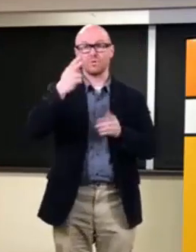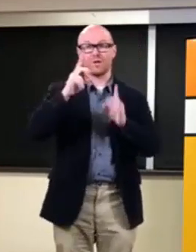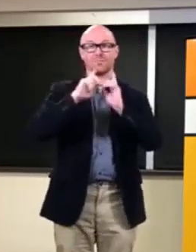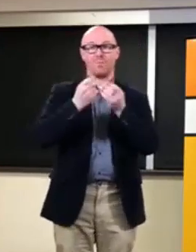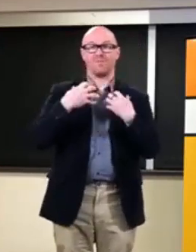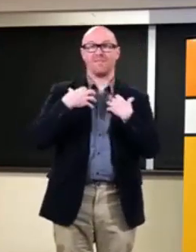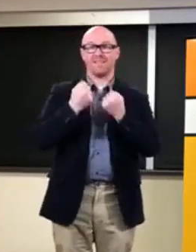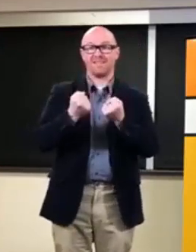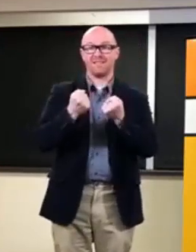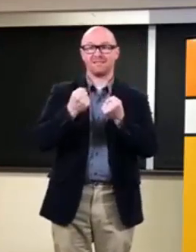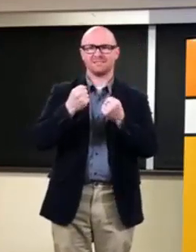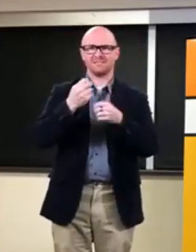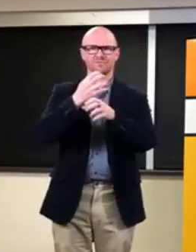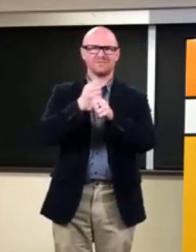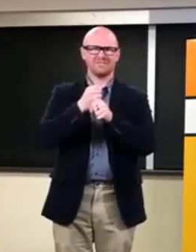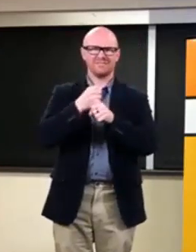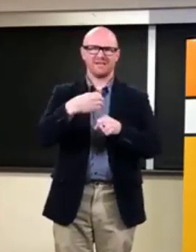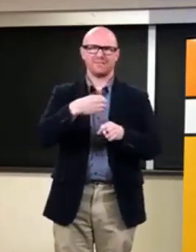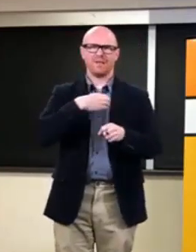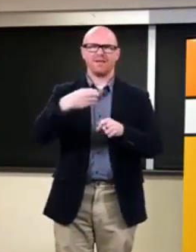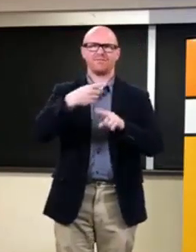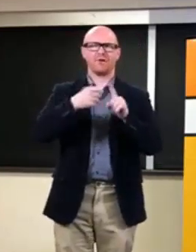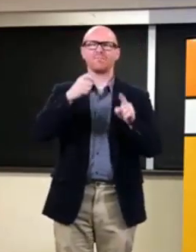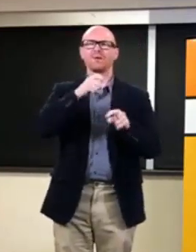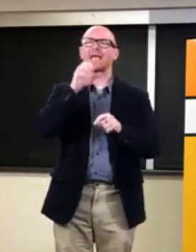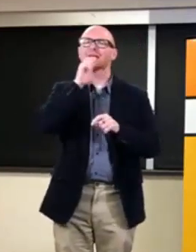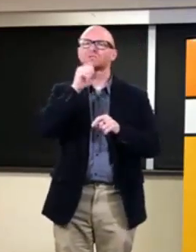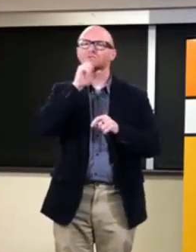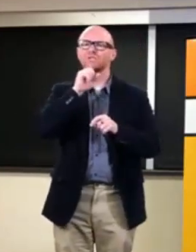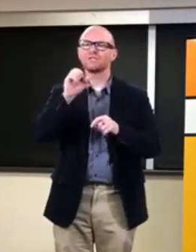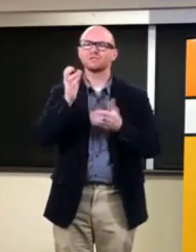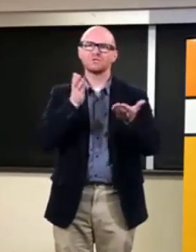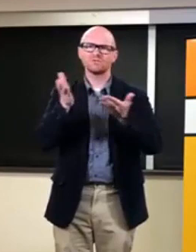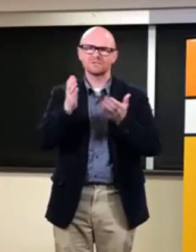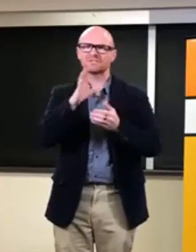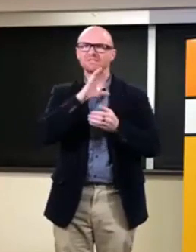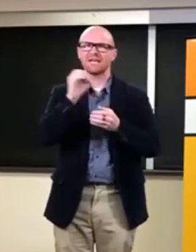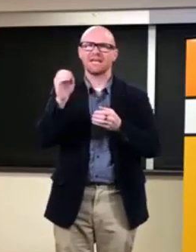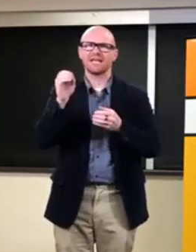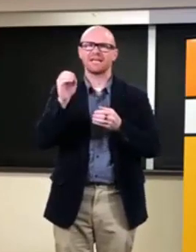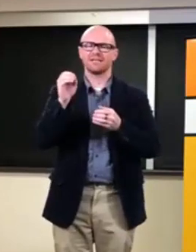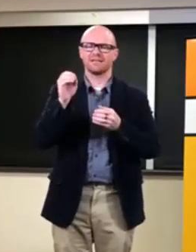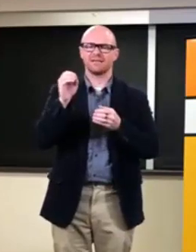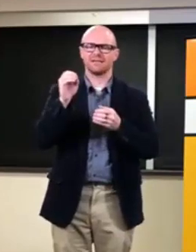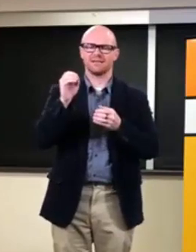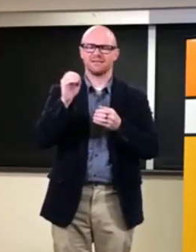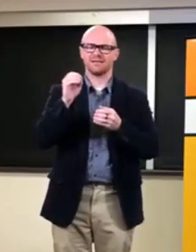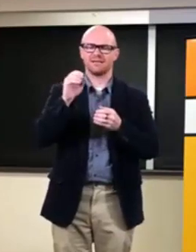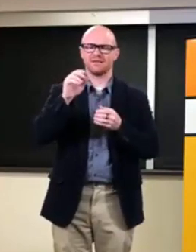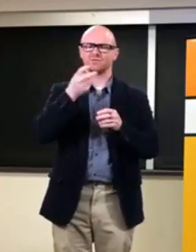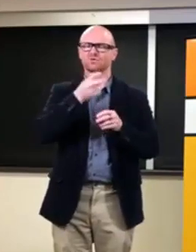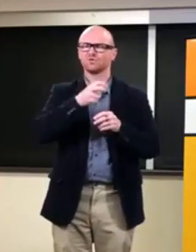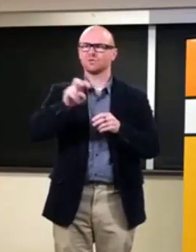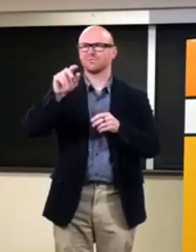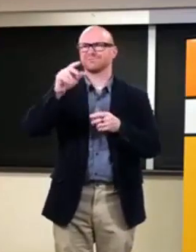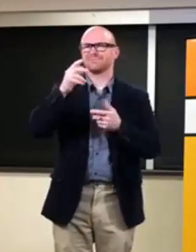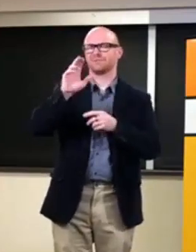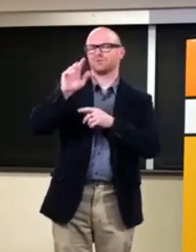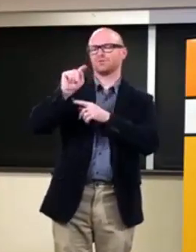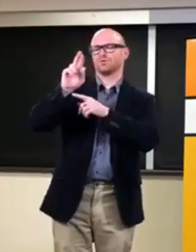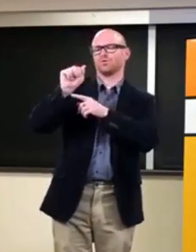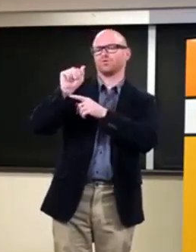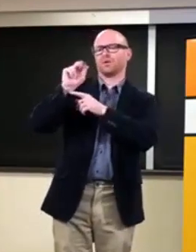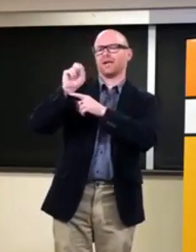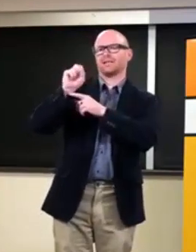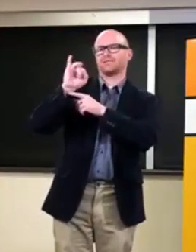about non-essential Salt Lake County aging services and possible COVID transmission vectors. Can you comment on that? No, so the